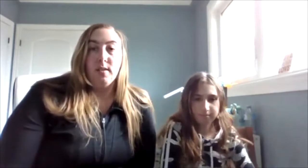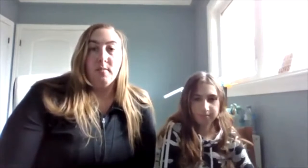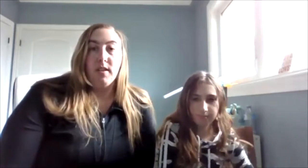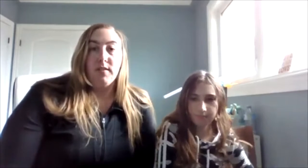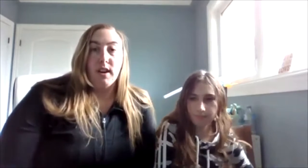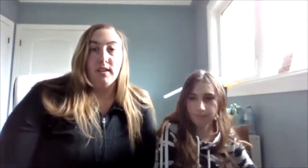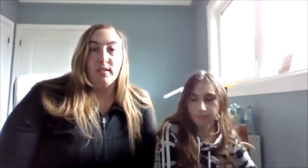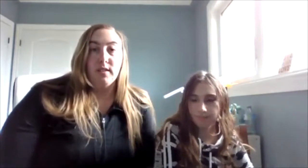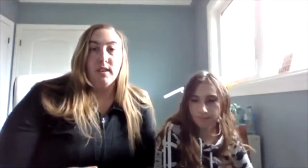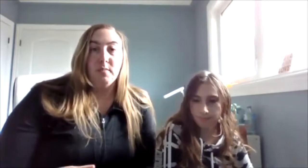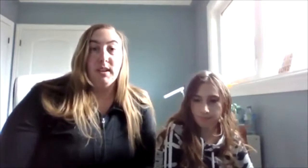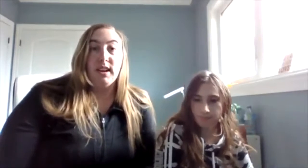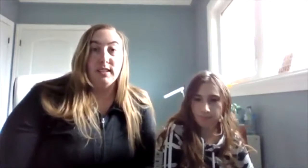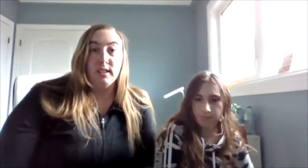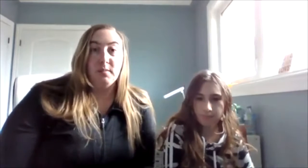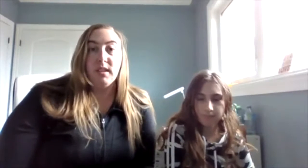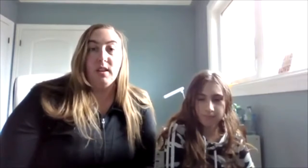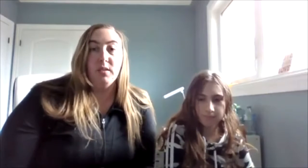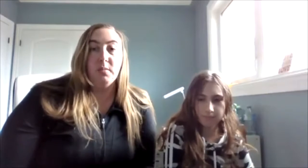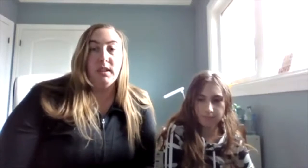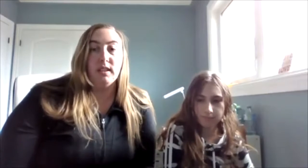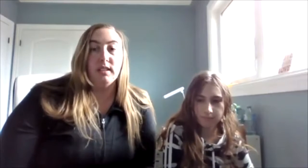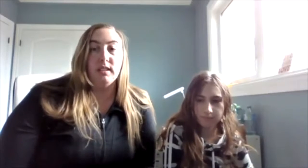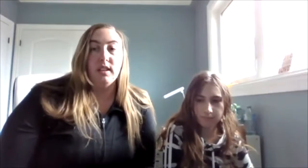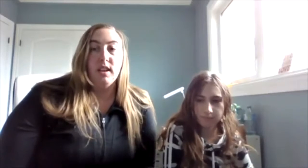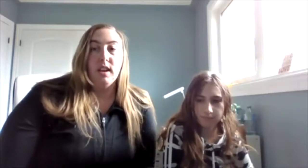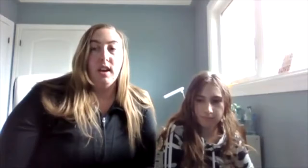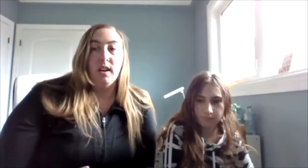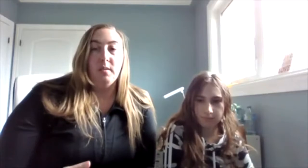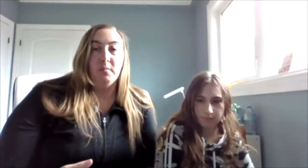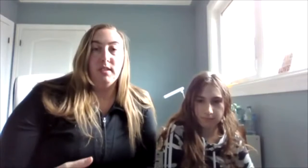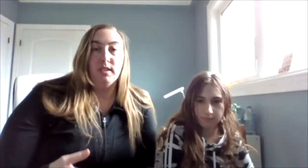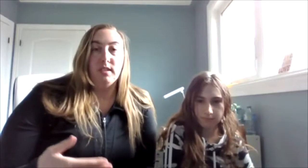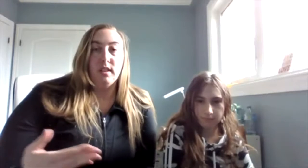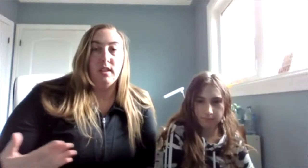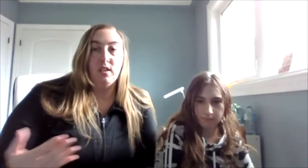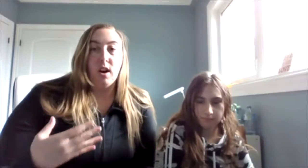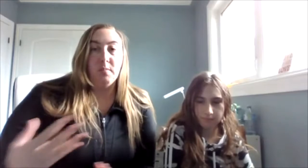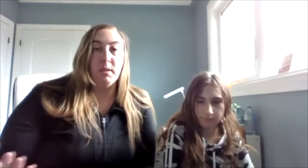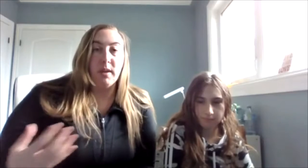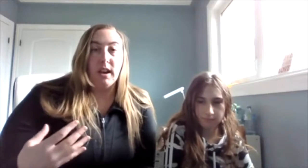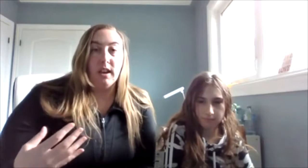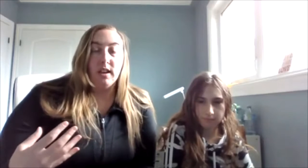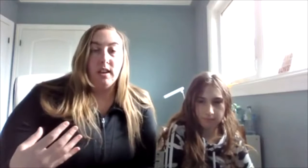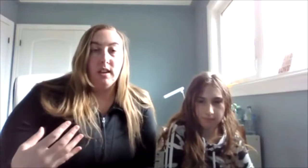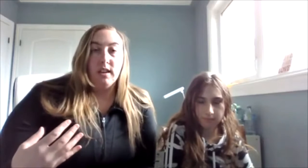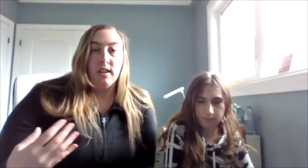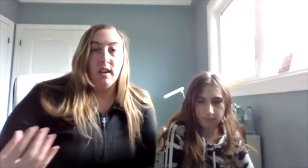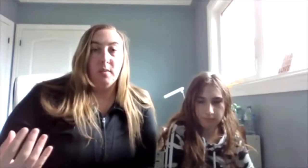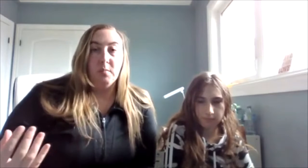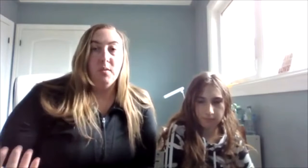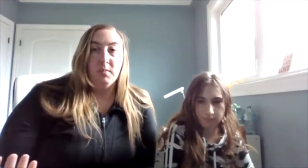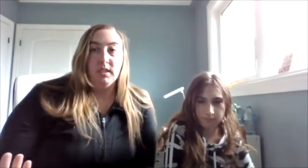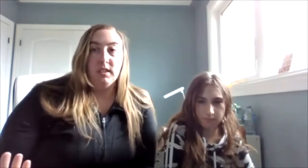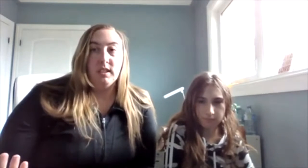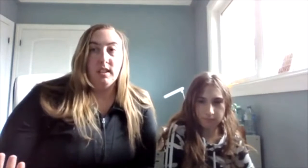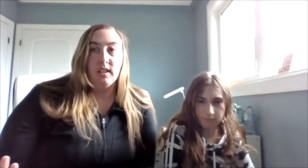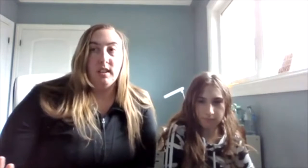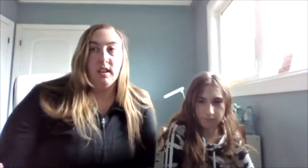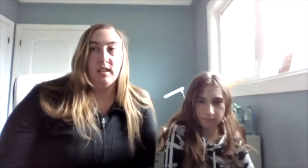I've kind of been hesitant about that only because just copying my movements, it